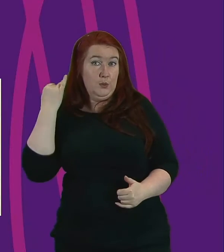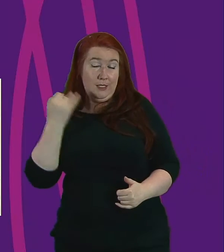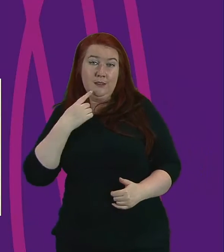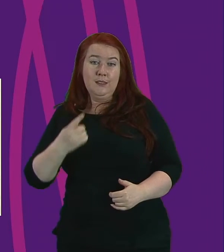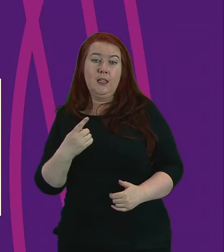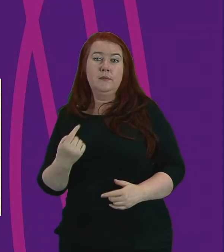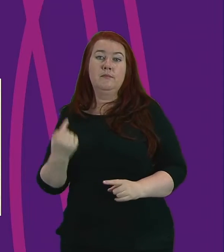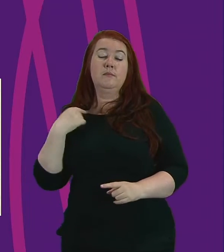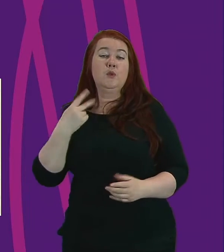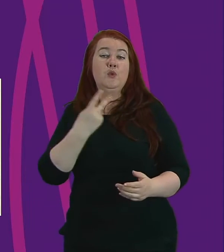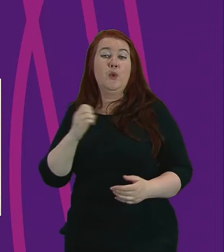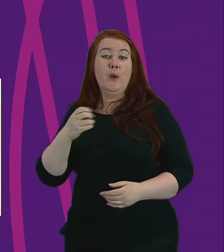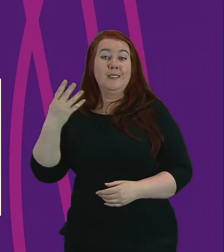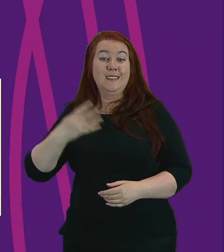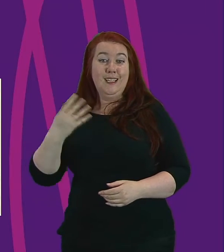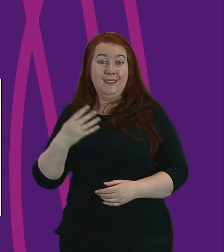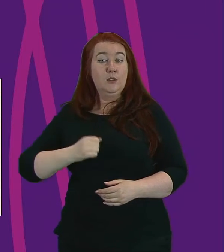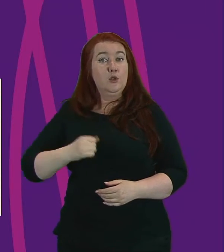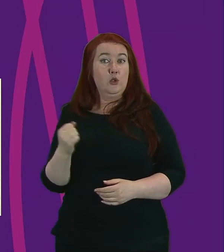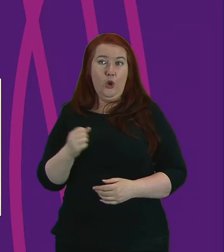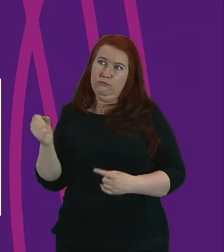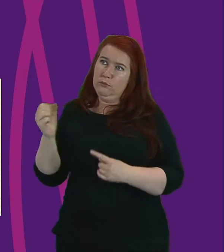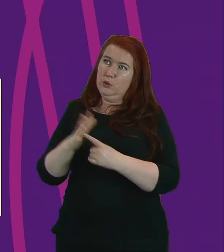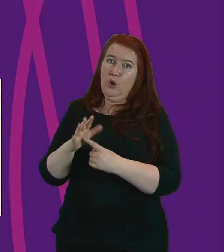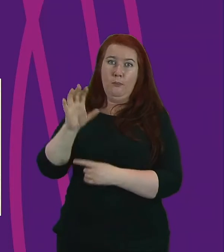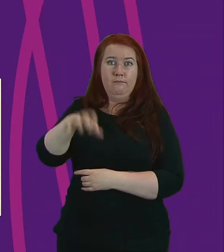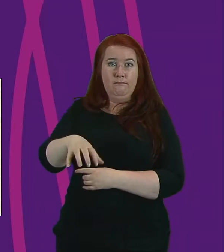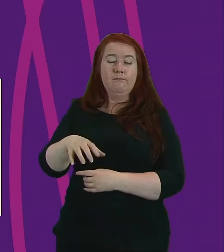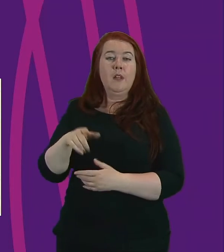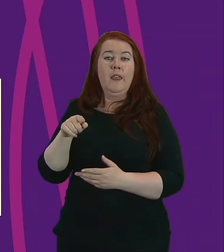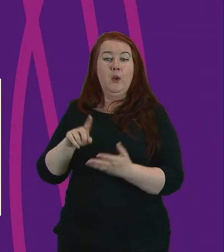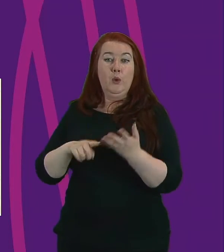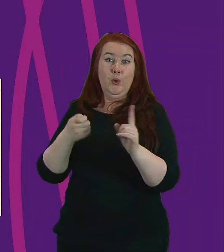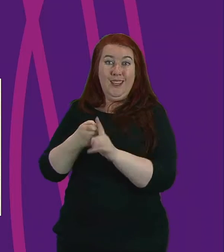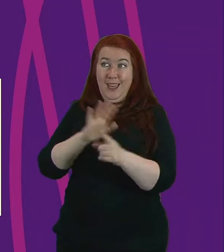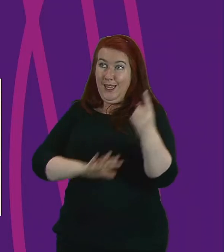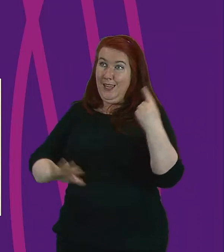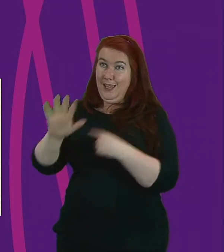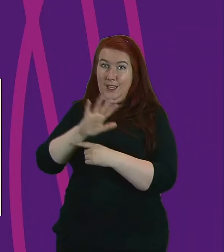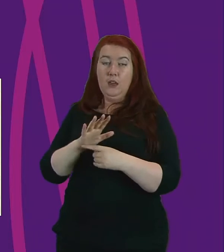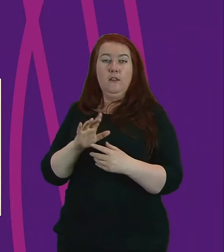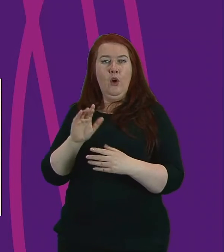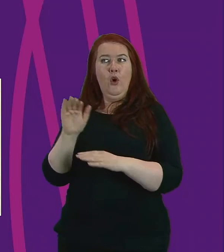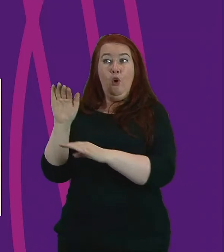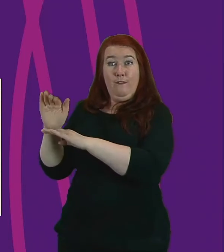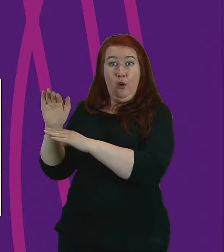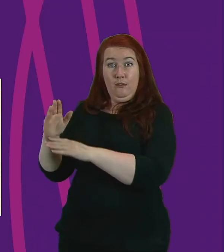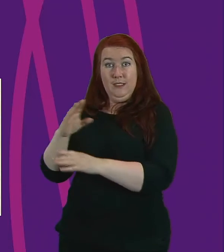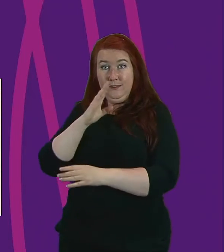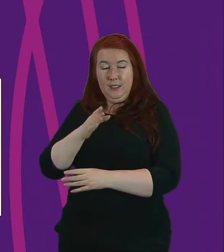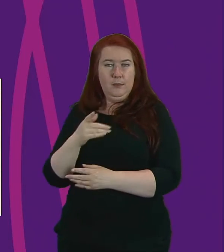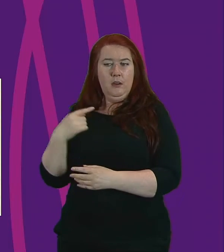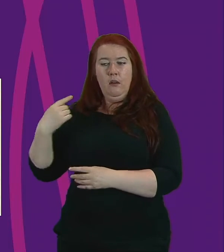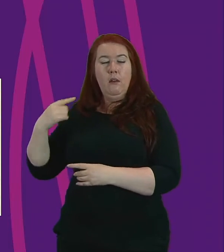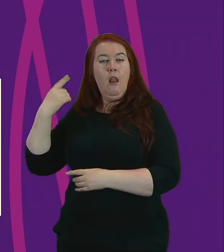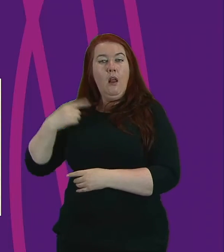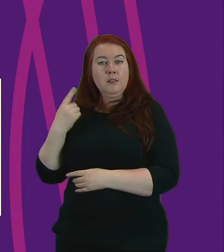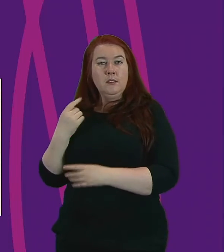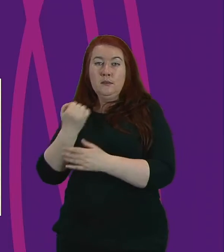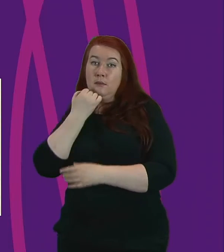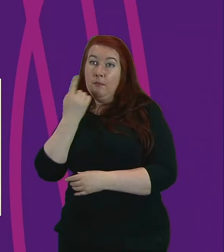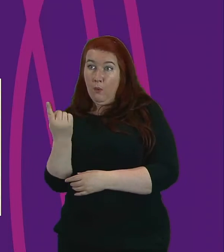in 2019 Scotland was the top destination outside London among the UK's 12 nations and regions for foreign direct investment for the 7th